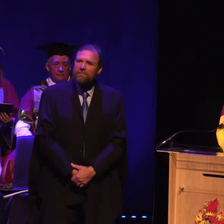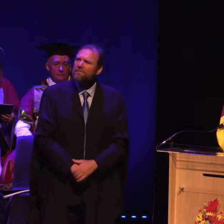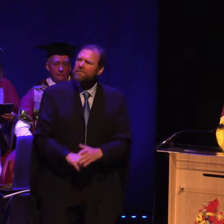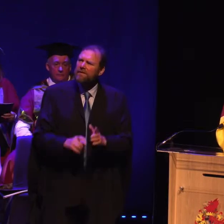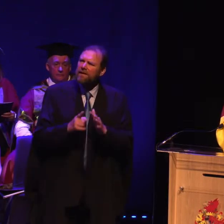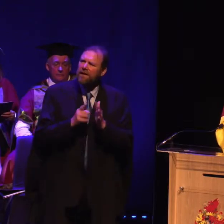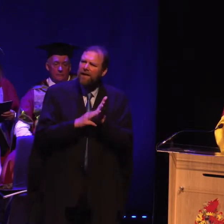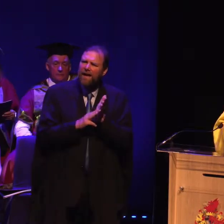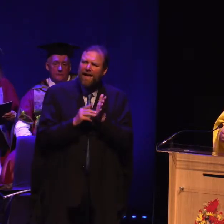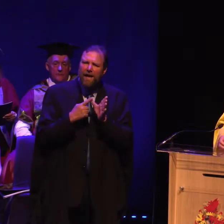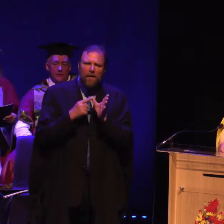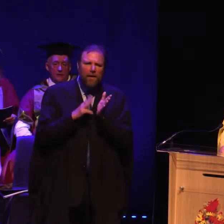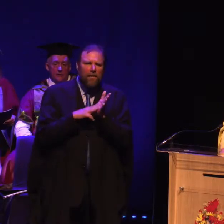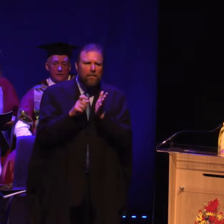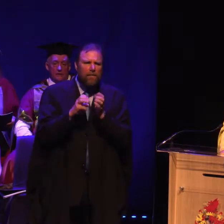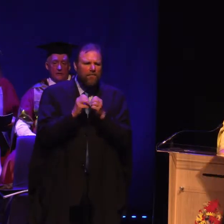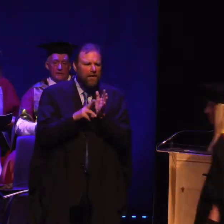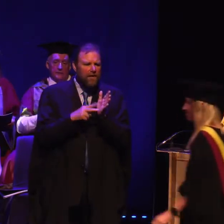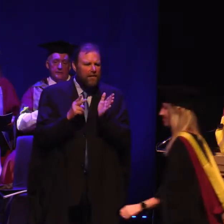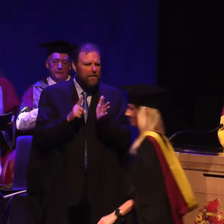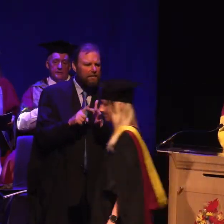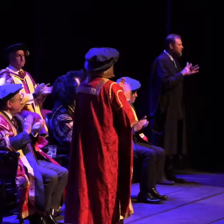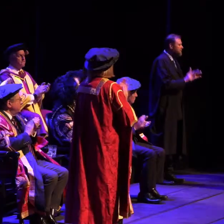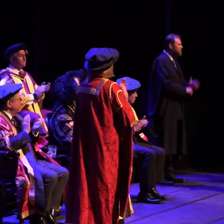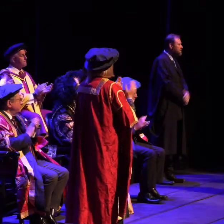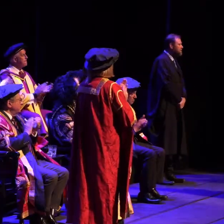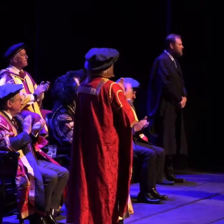Emma Mackay.